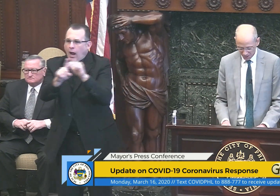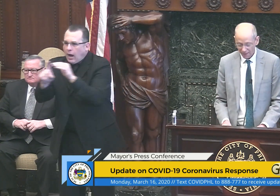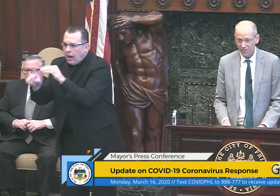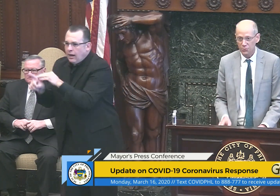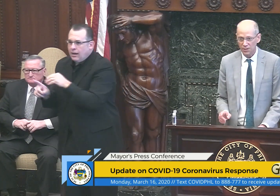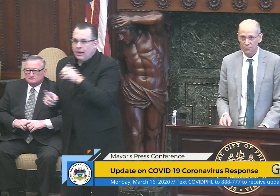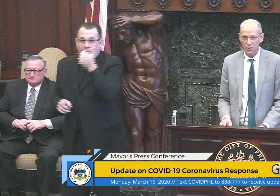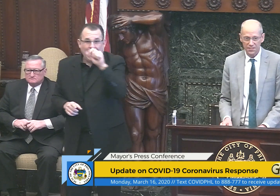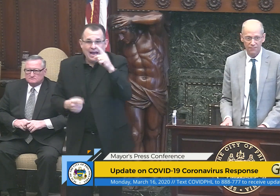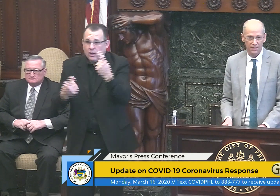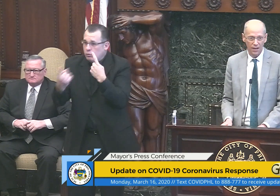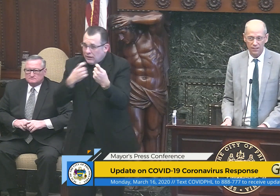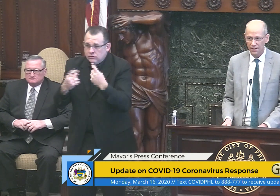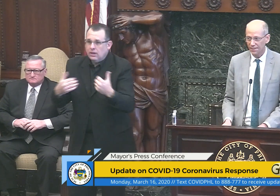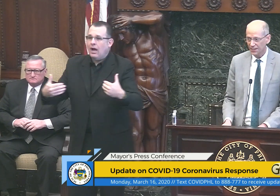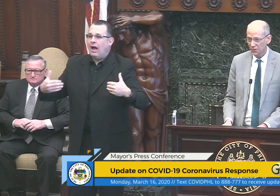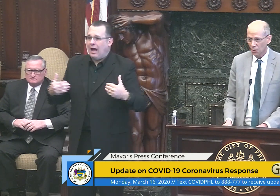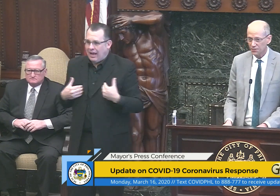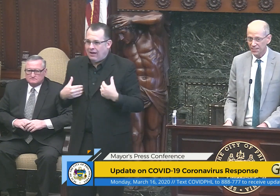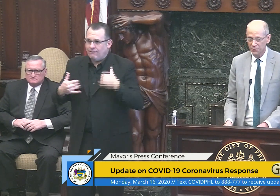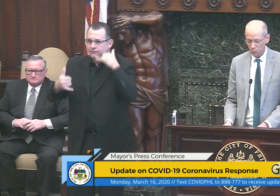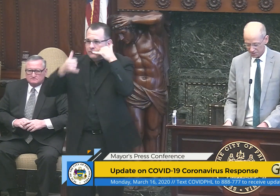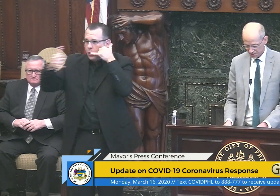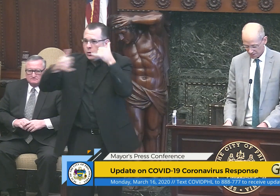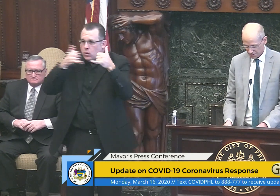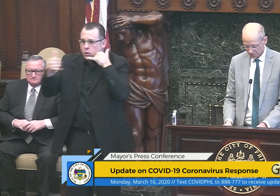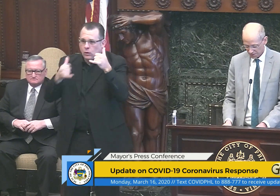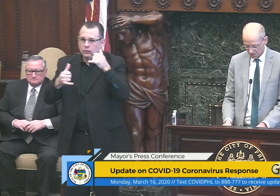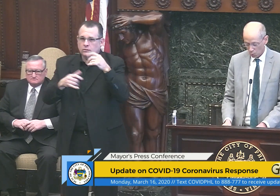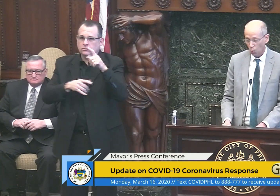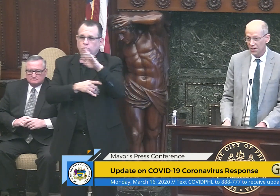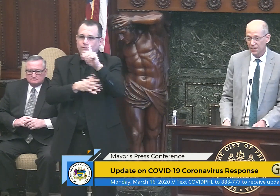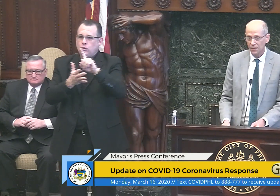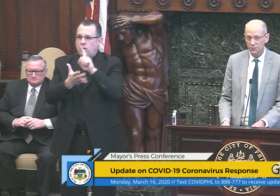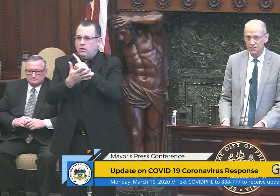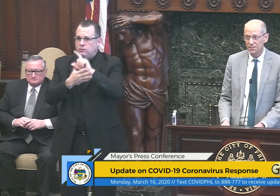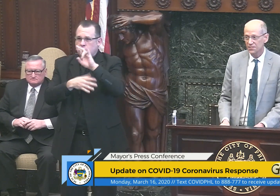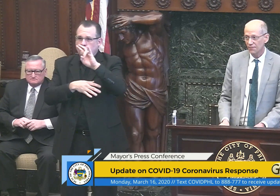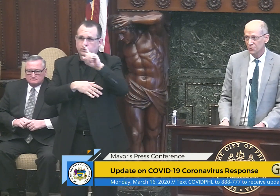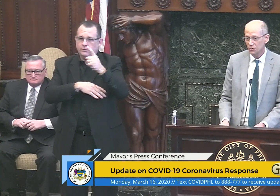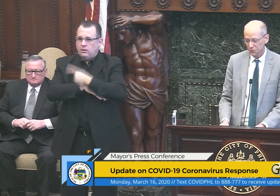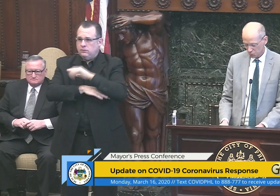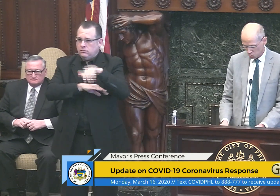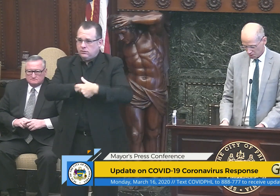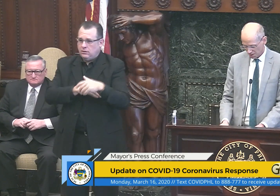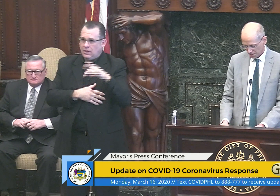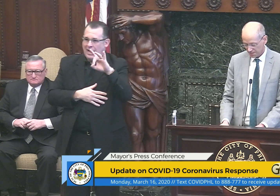this, we have a 24/7 hotline that they can call to get those questions answered,